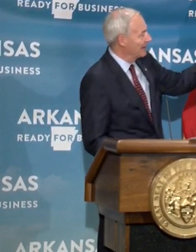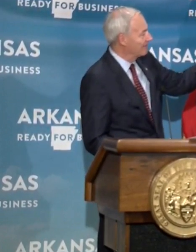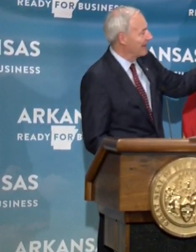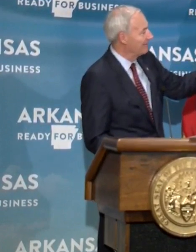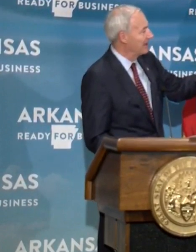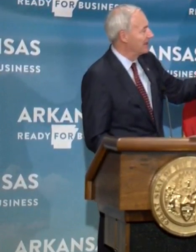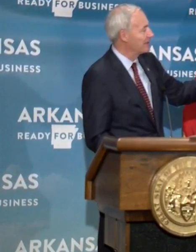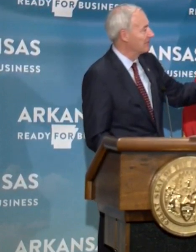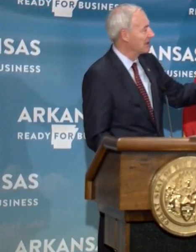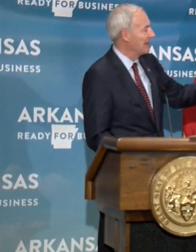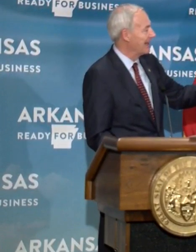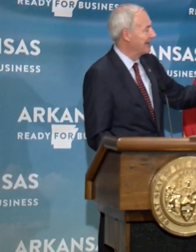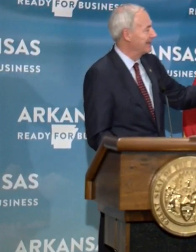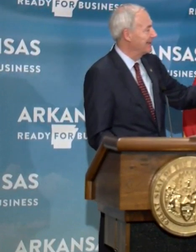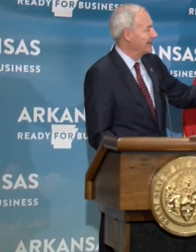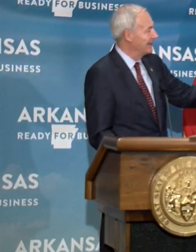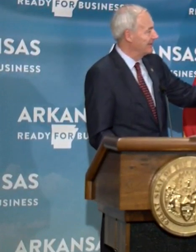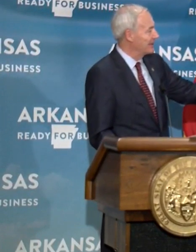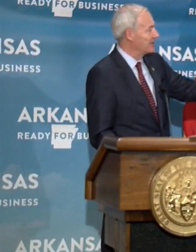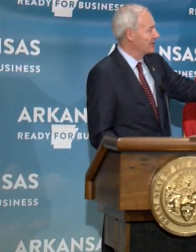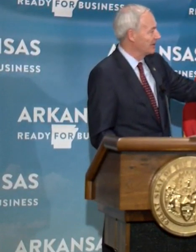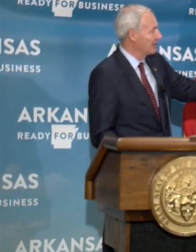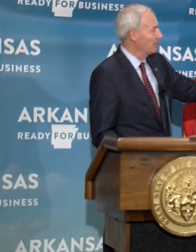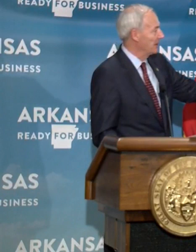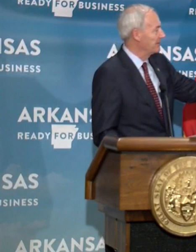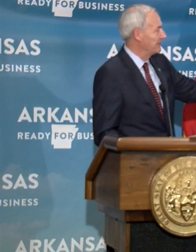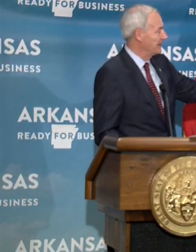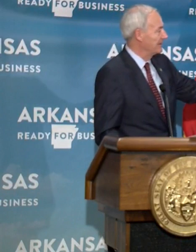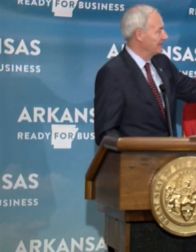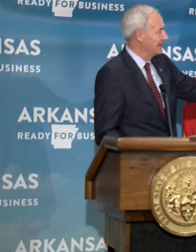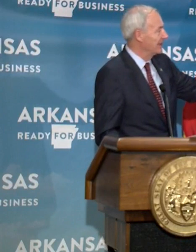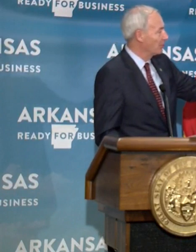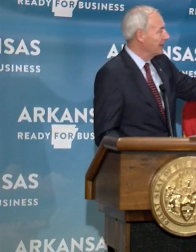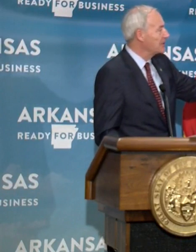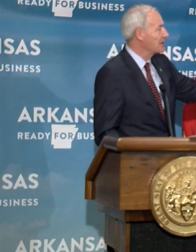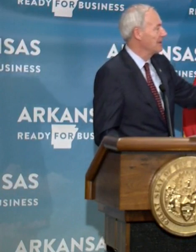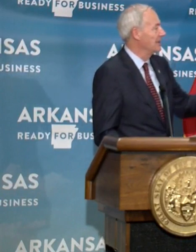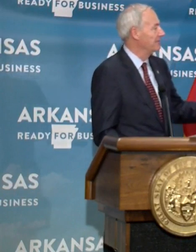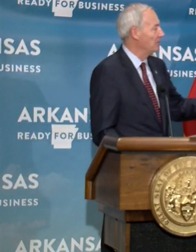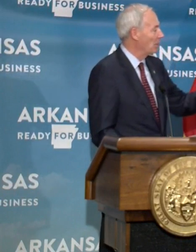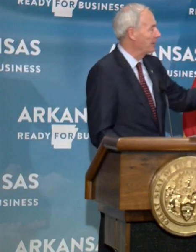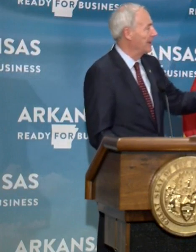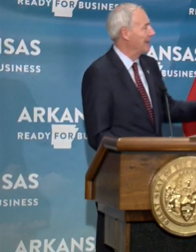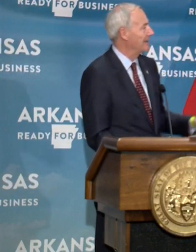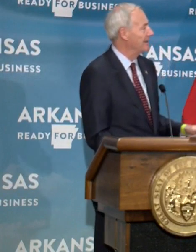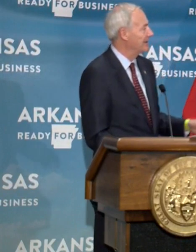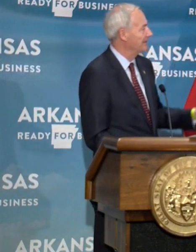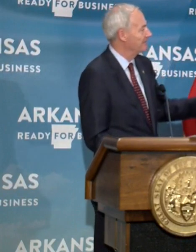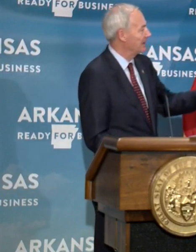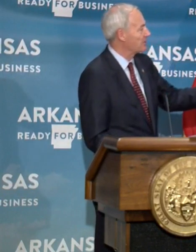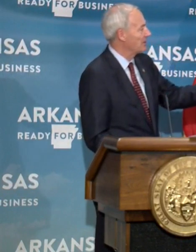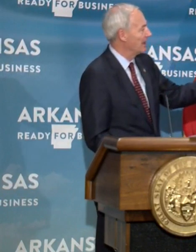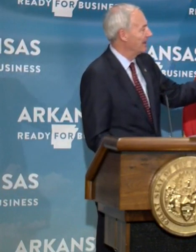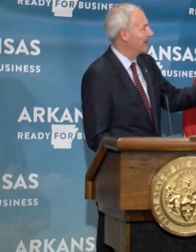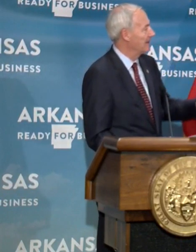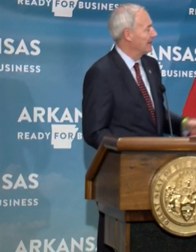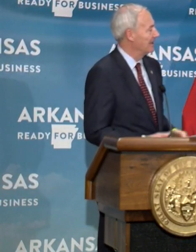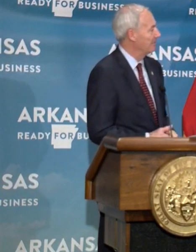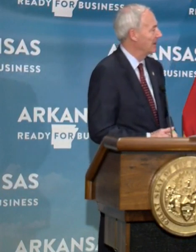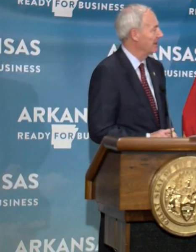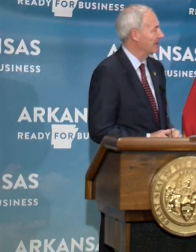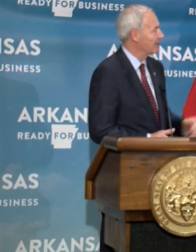see that we had 5 days of decline. This is a little bit of increase from what we had